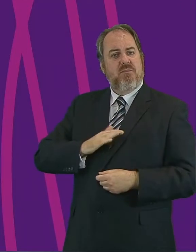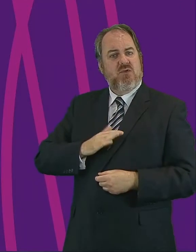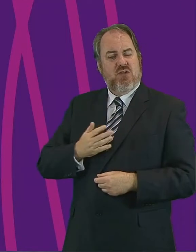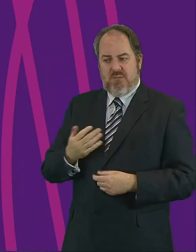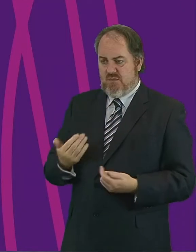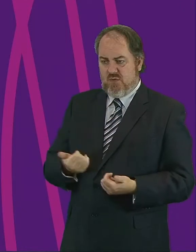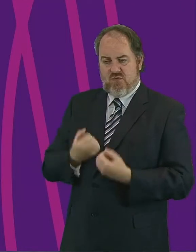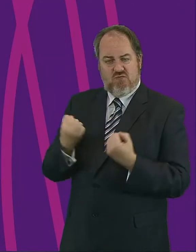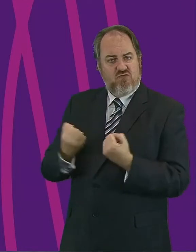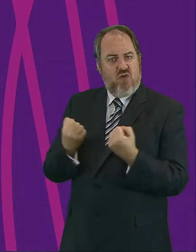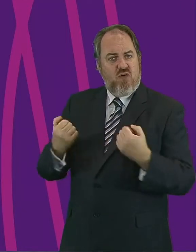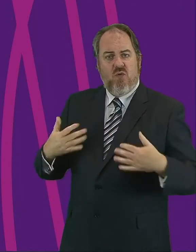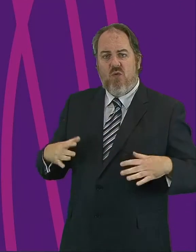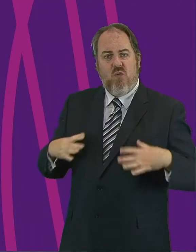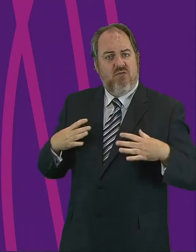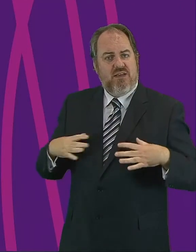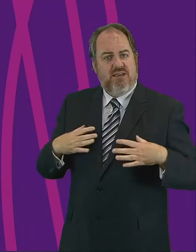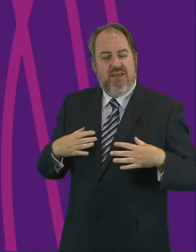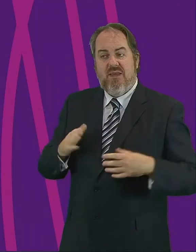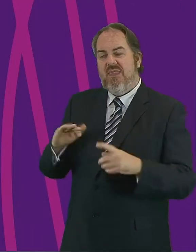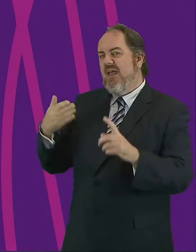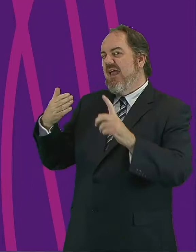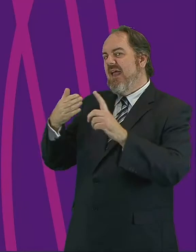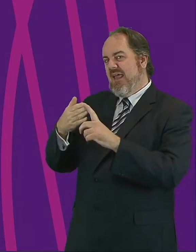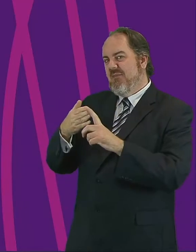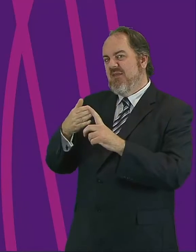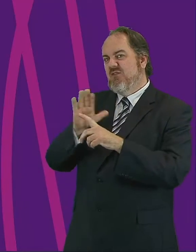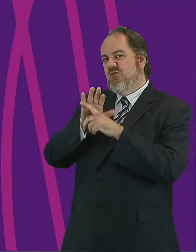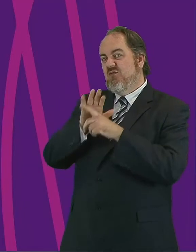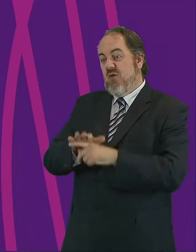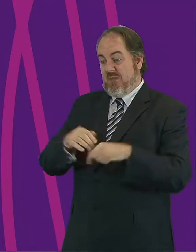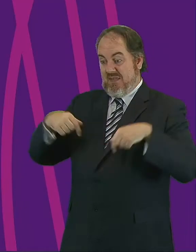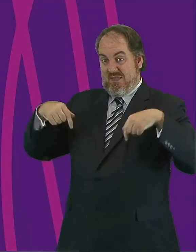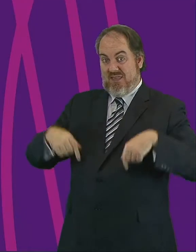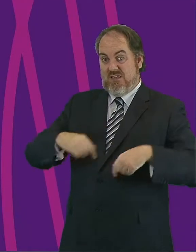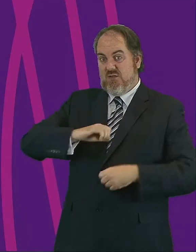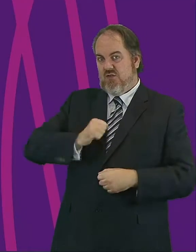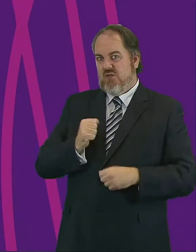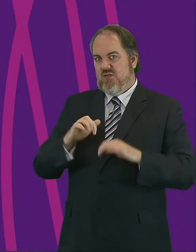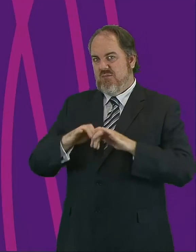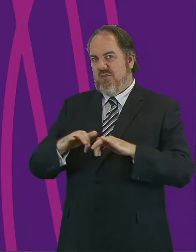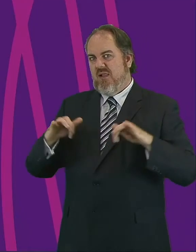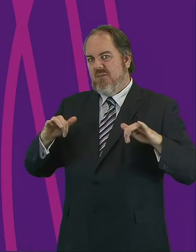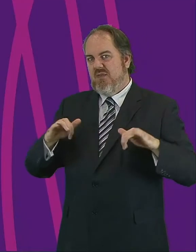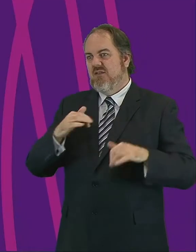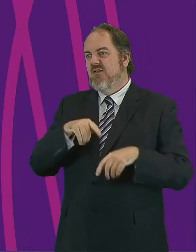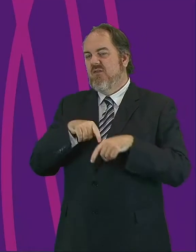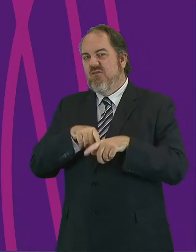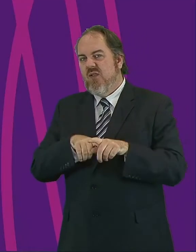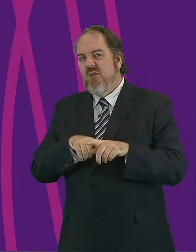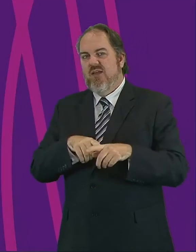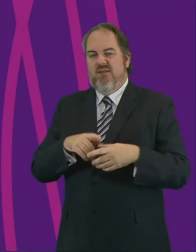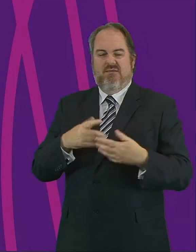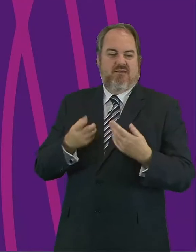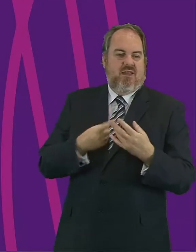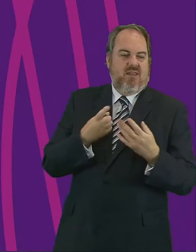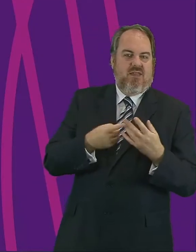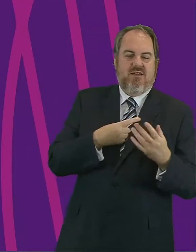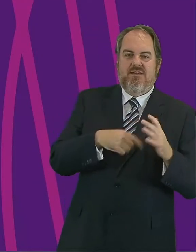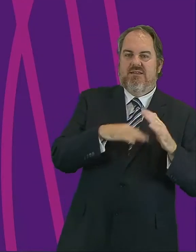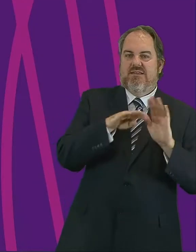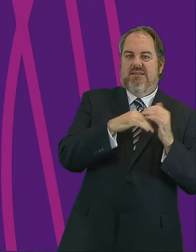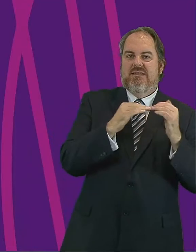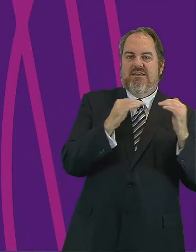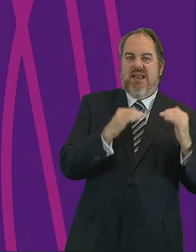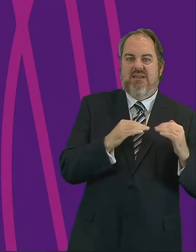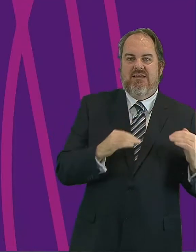proposals would be to prevent this Parliament from requiring goods or services produced elsewhere in the UK to meet the standards decided